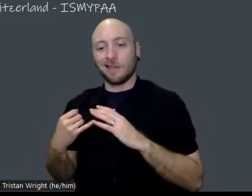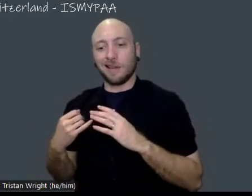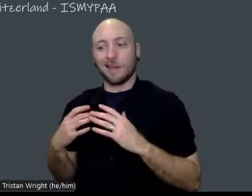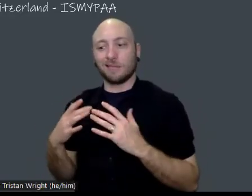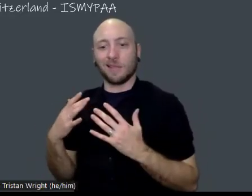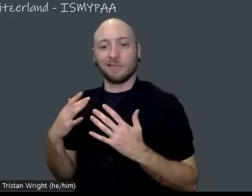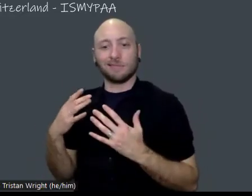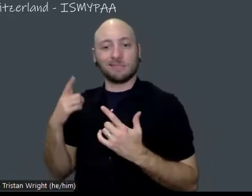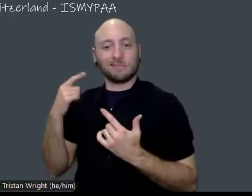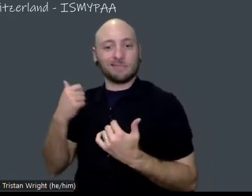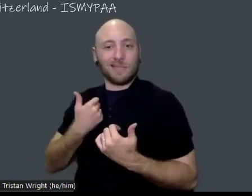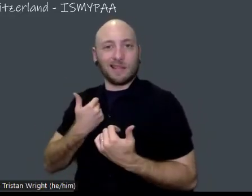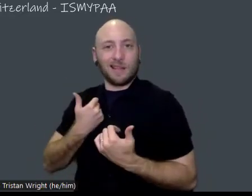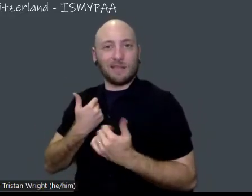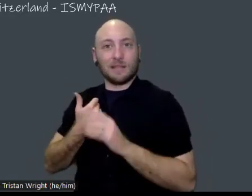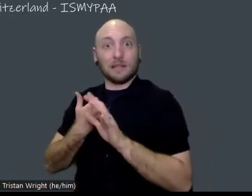me to